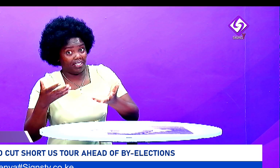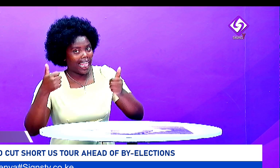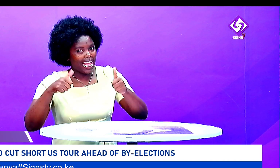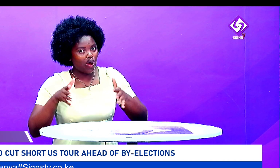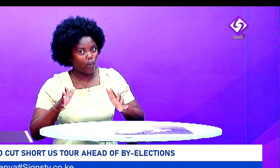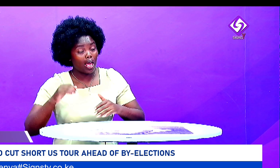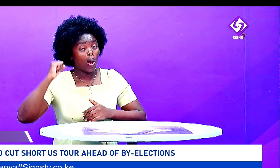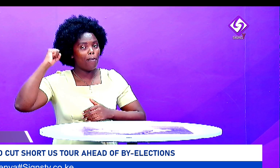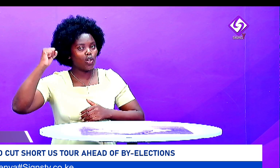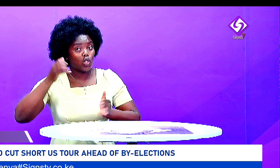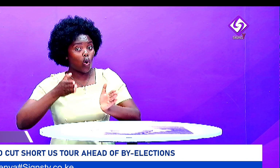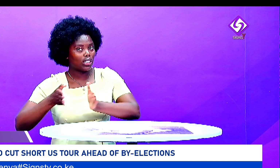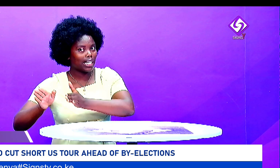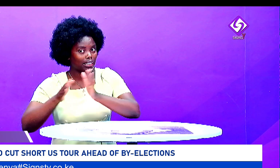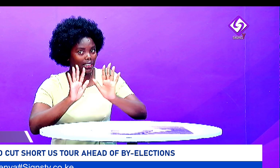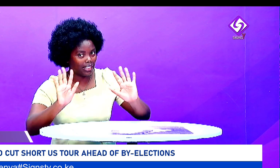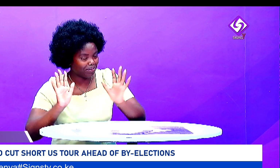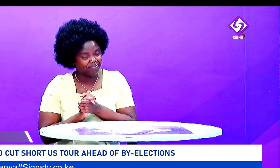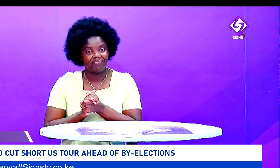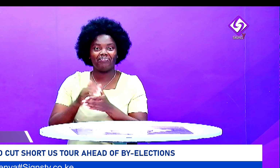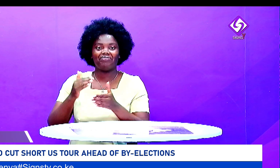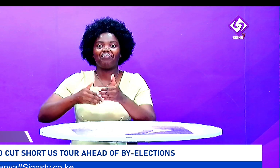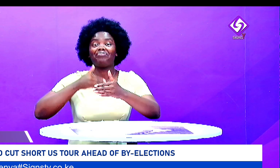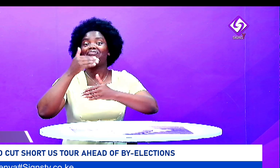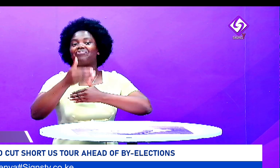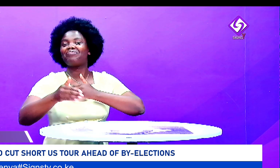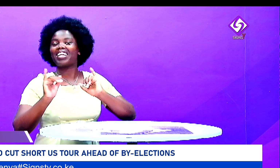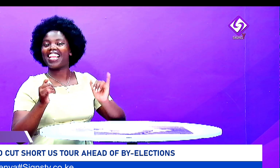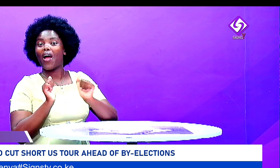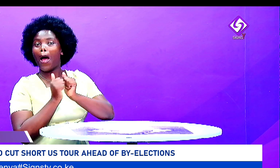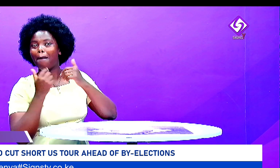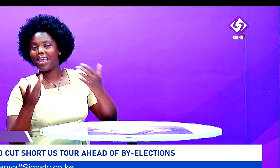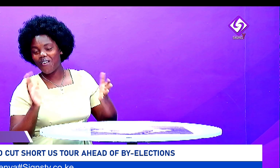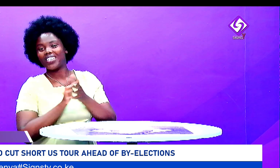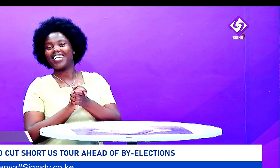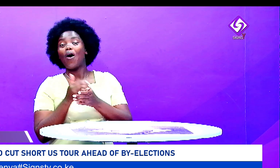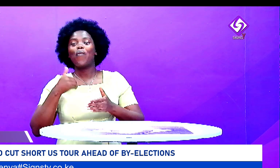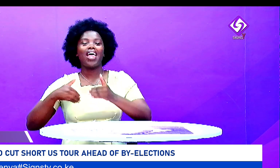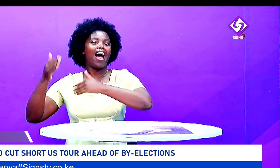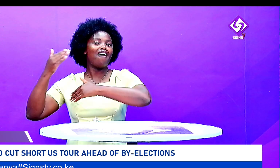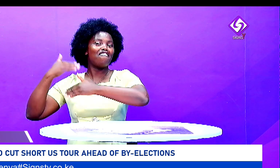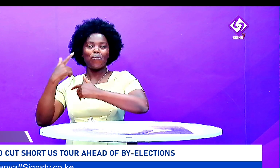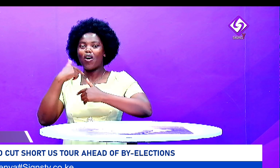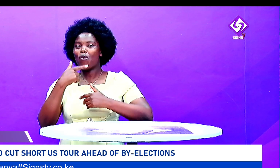We don't know what will happen, and that is maybe a political tactics and their political strategies. Moving on to other